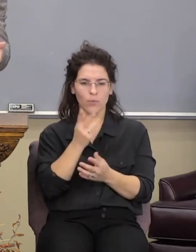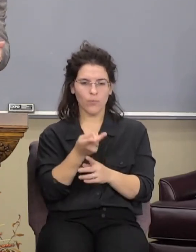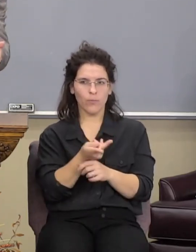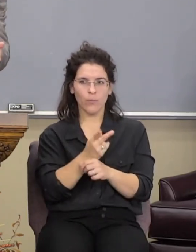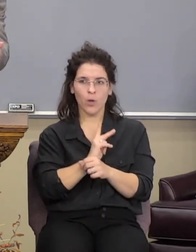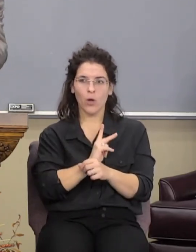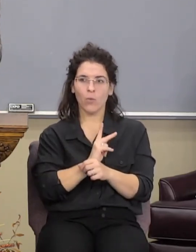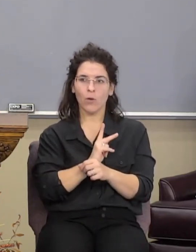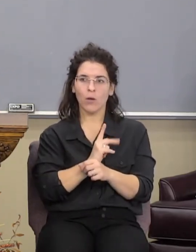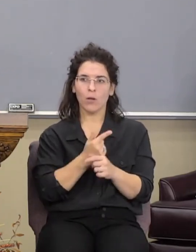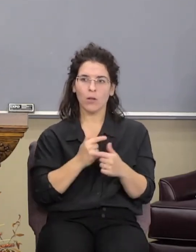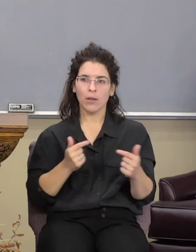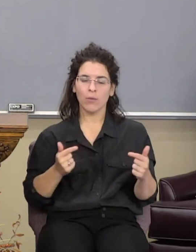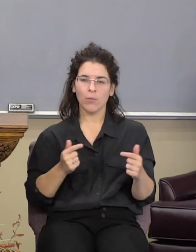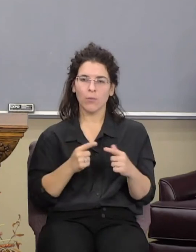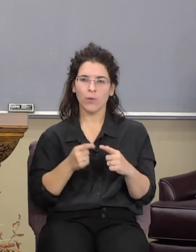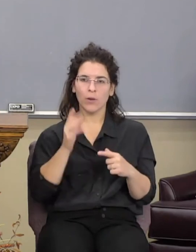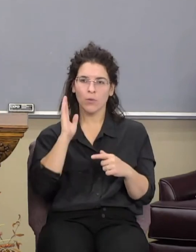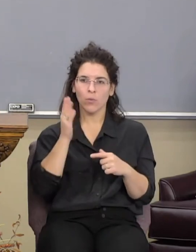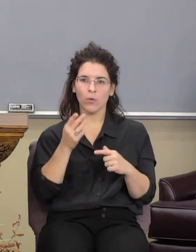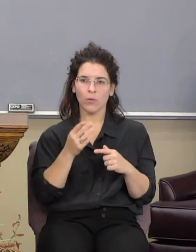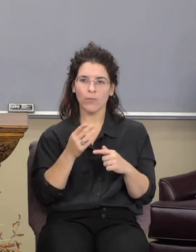borrowing language here, but